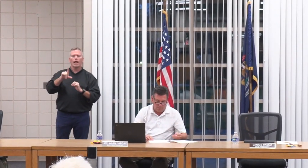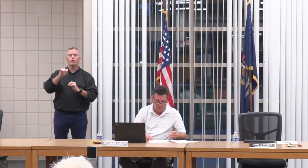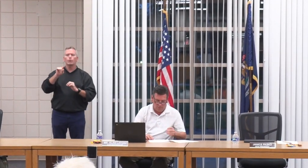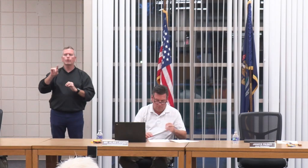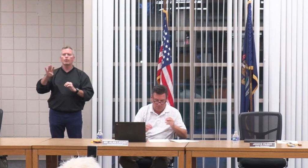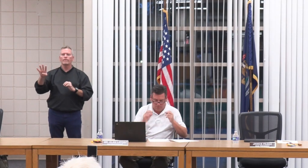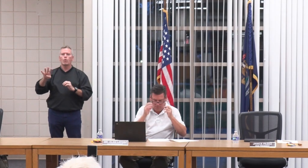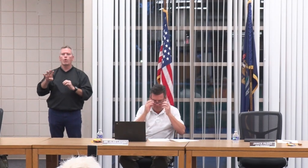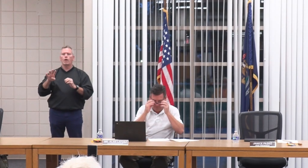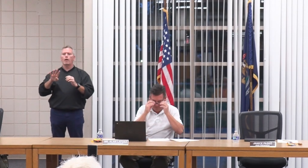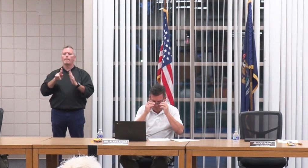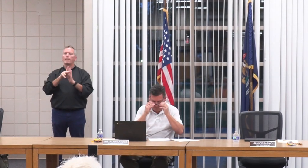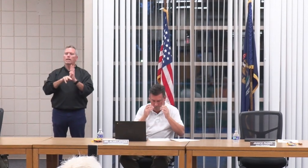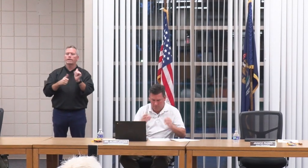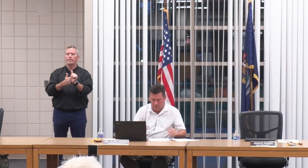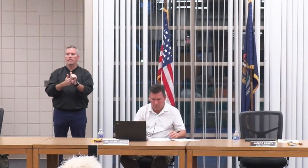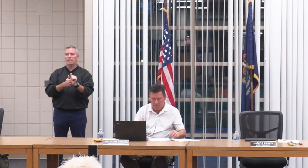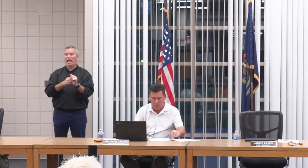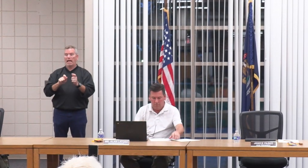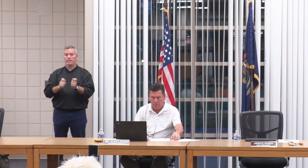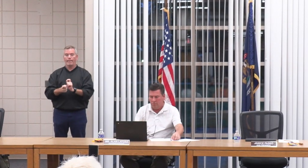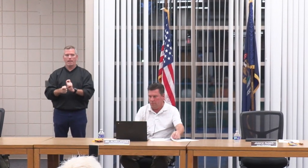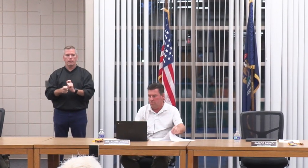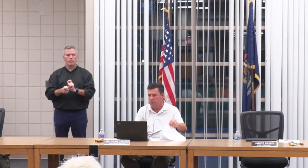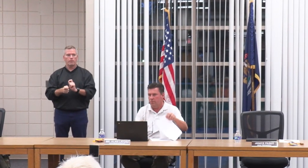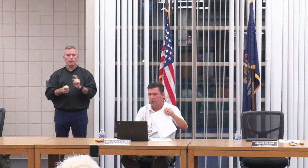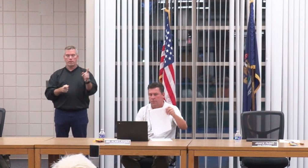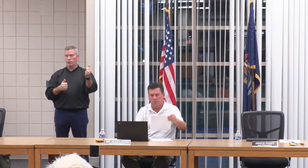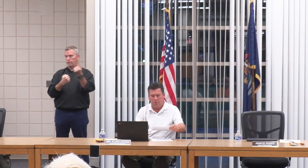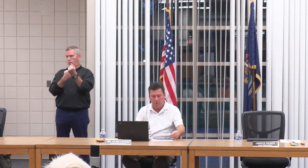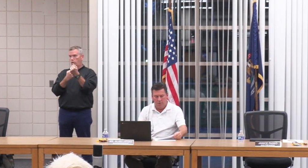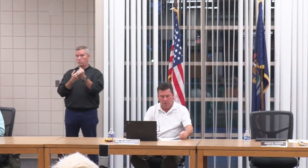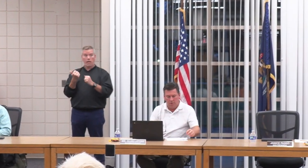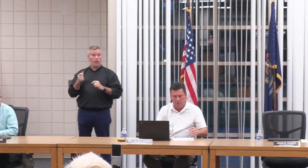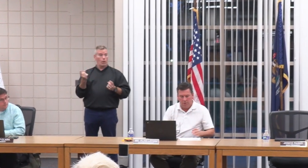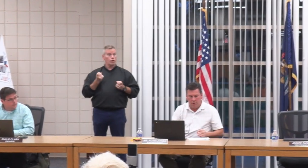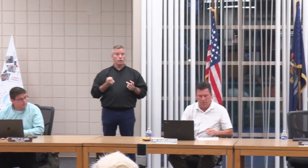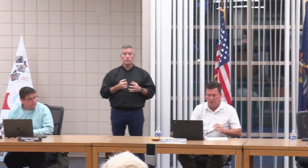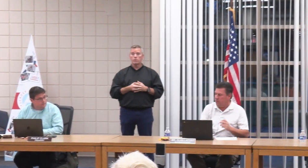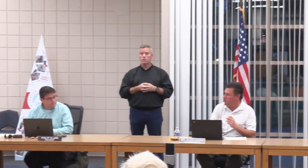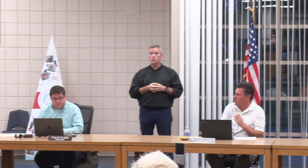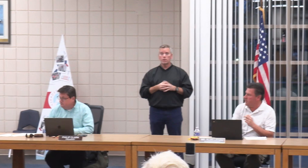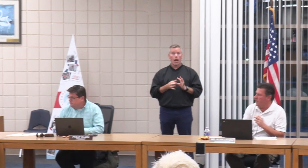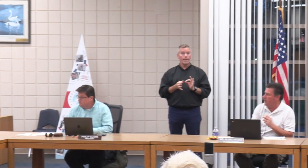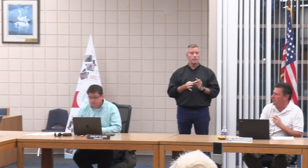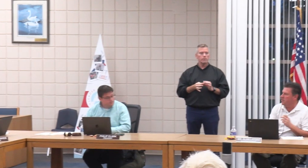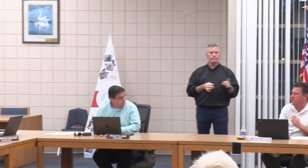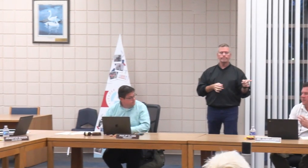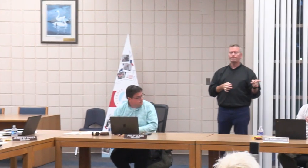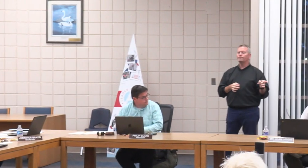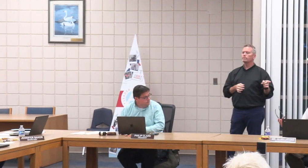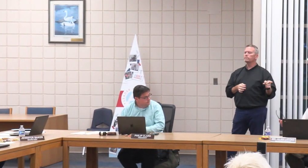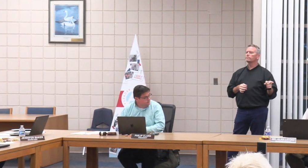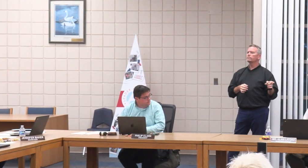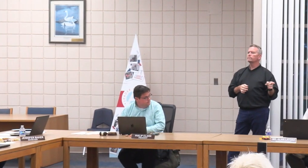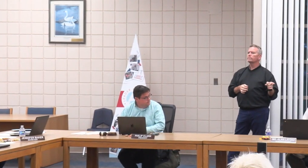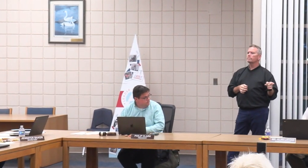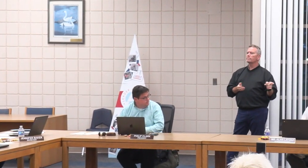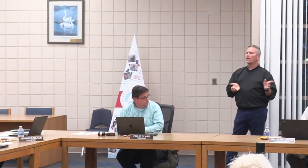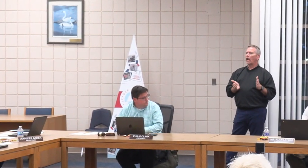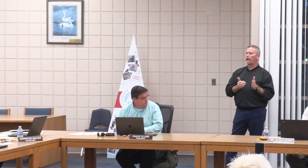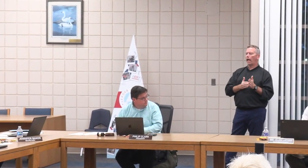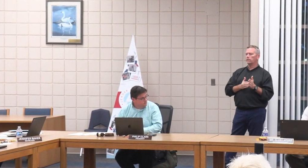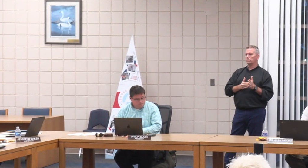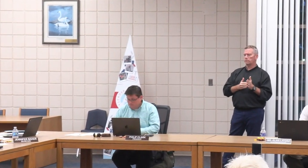updates as presented. Support. Moved. Support. Any questions? Comments? Just got to, just again,